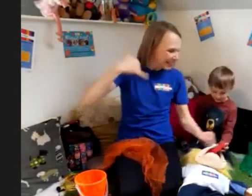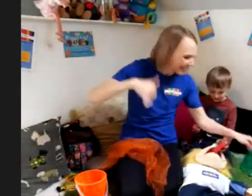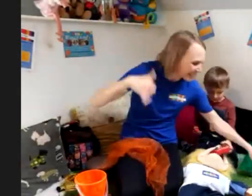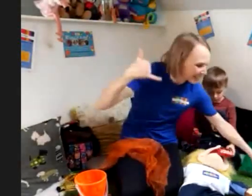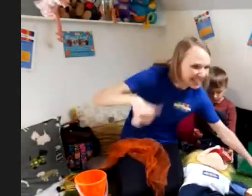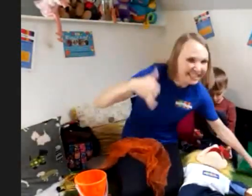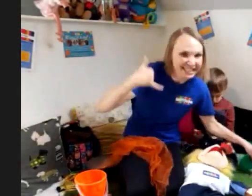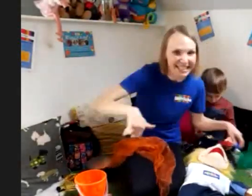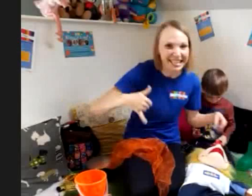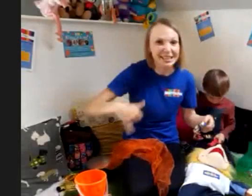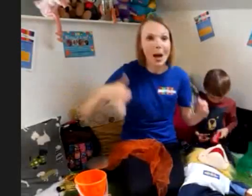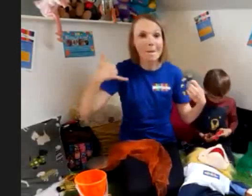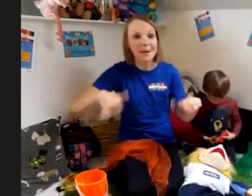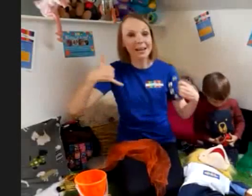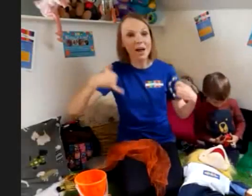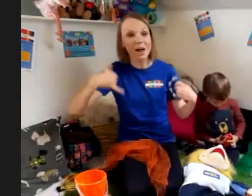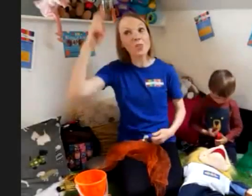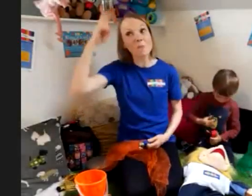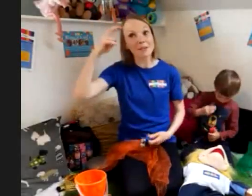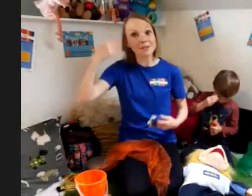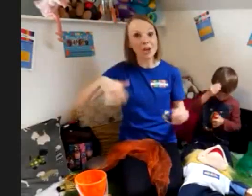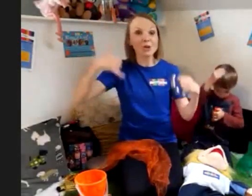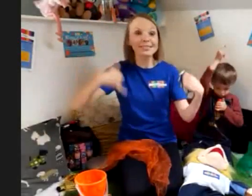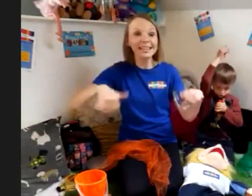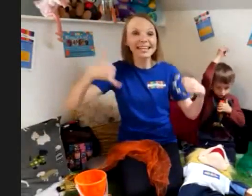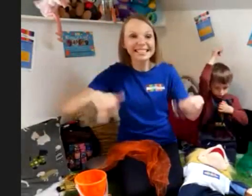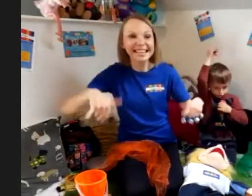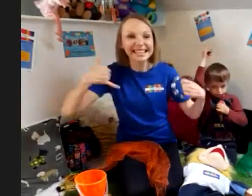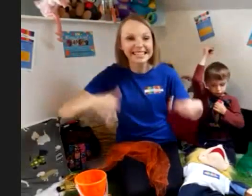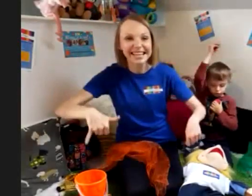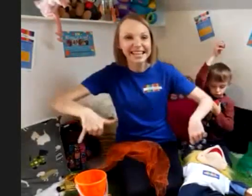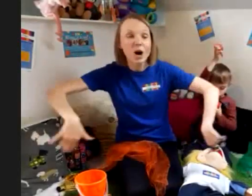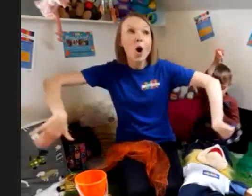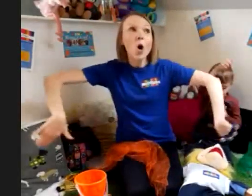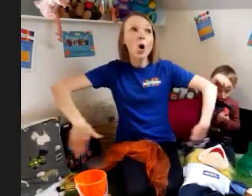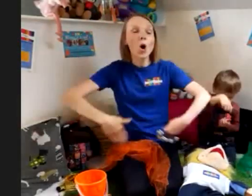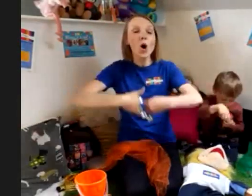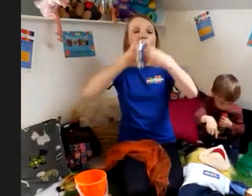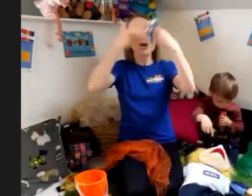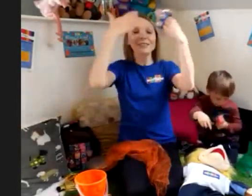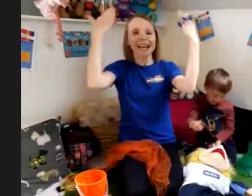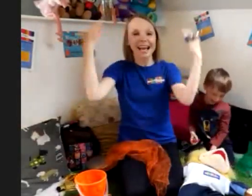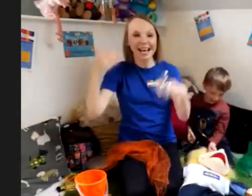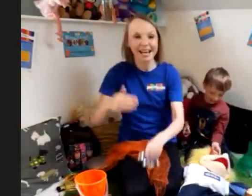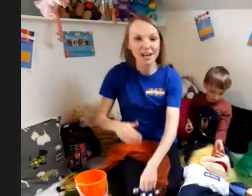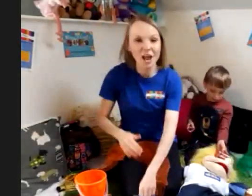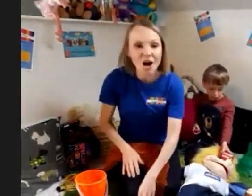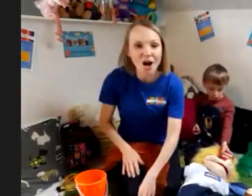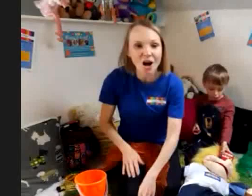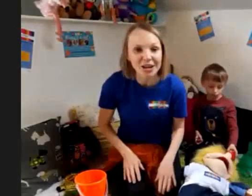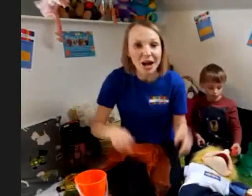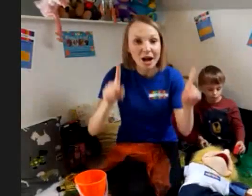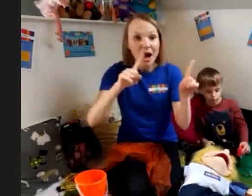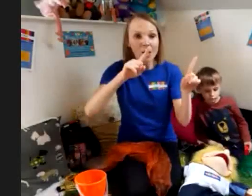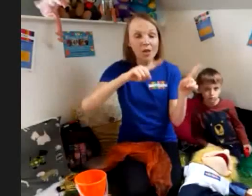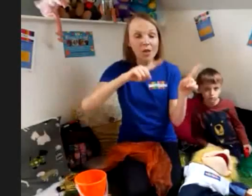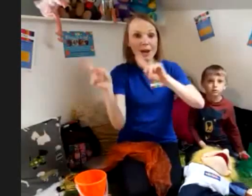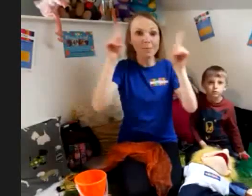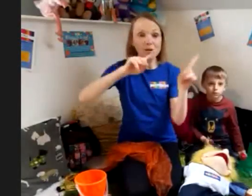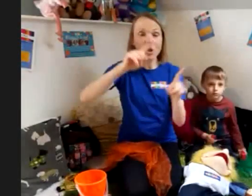ding, ding, ding. The bell on the bus goes ding, ding, ding all day long. The wipers on the